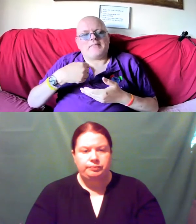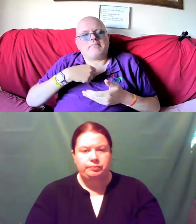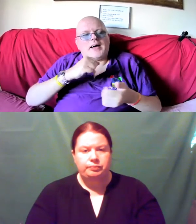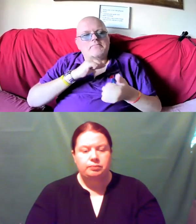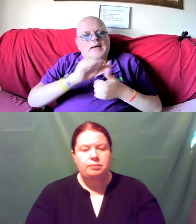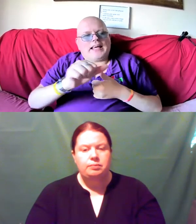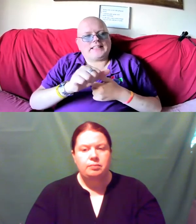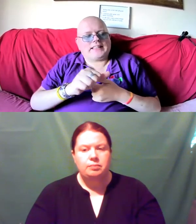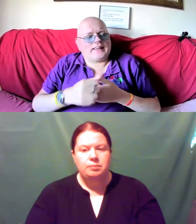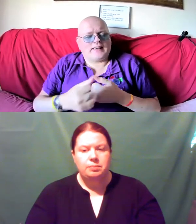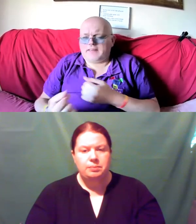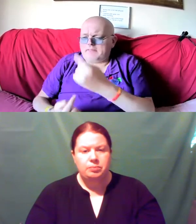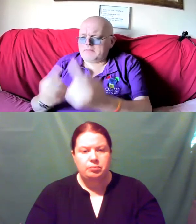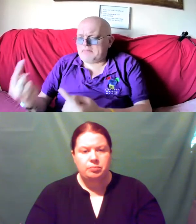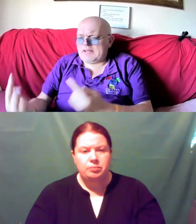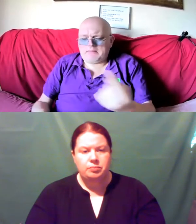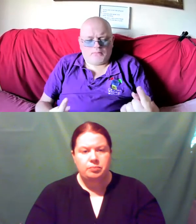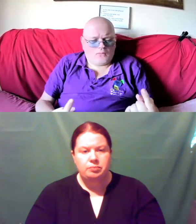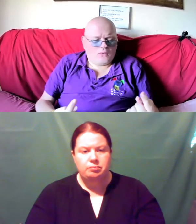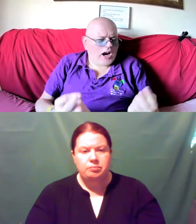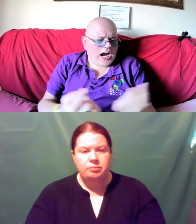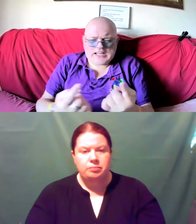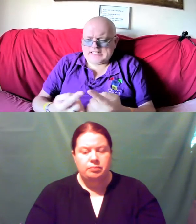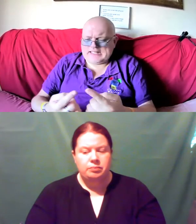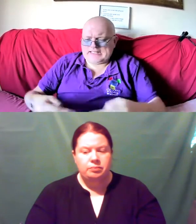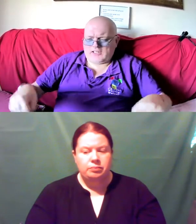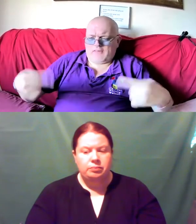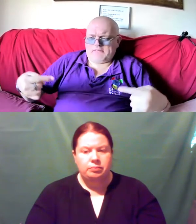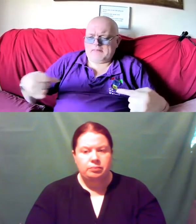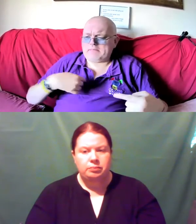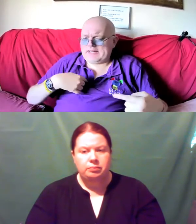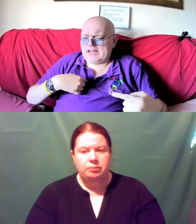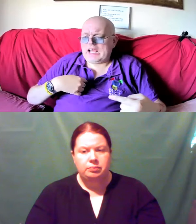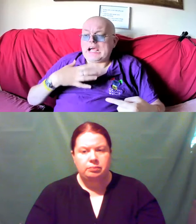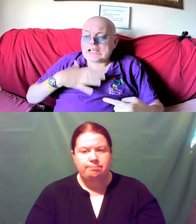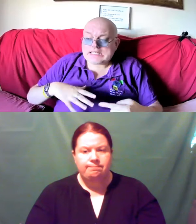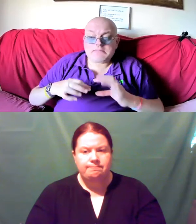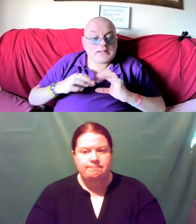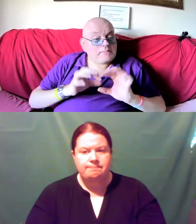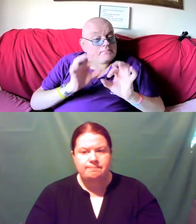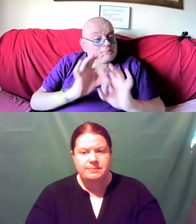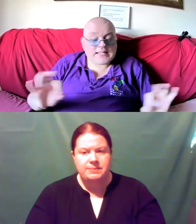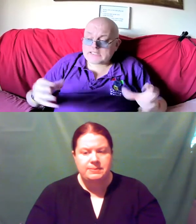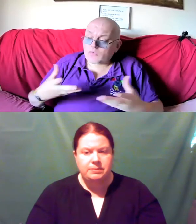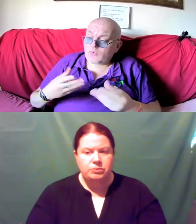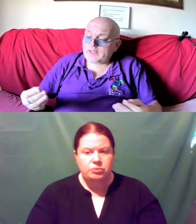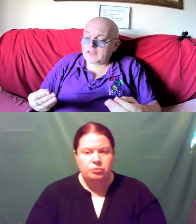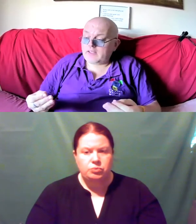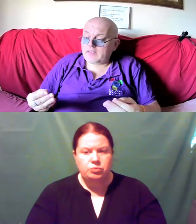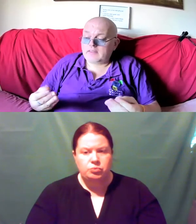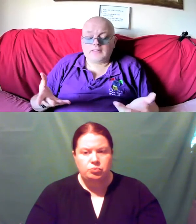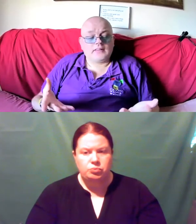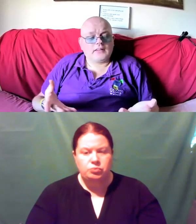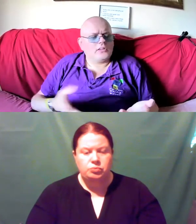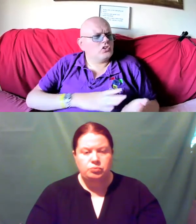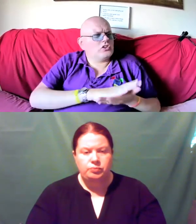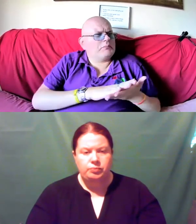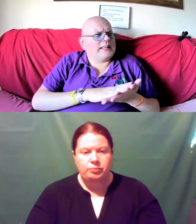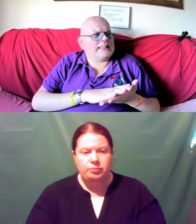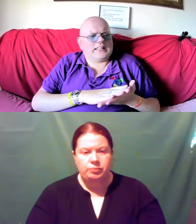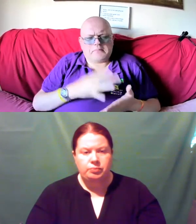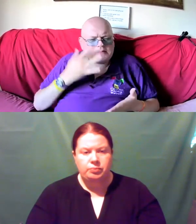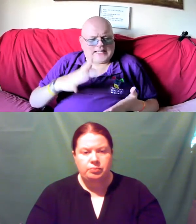peace with the things that cause me conflict, the people that cause me conflict. Mm. Not to necessarily to, you know, pretend